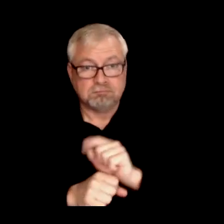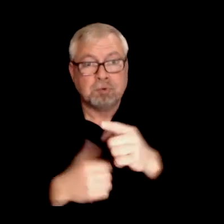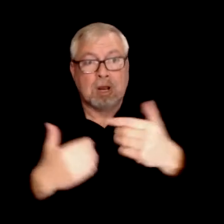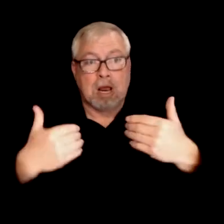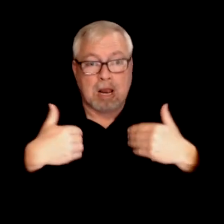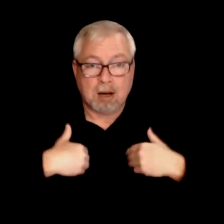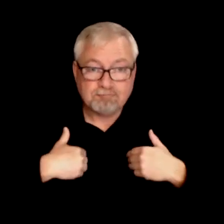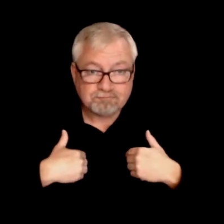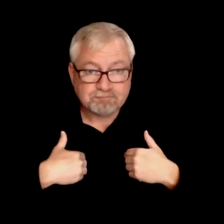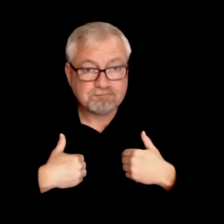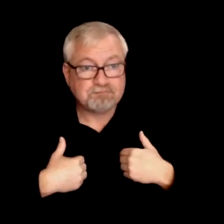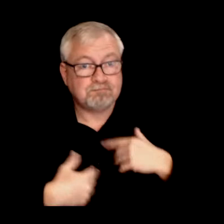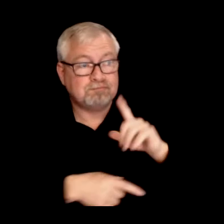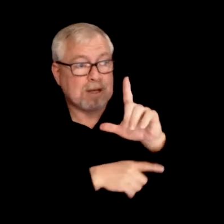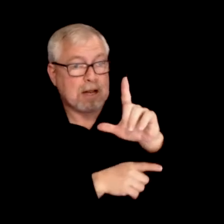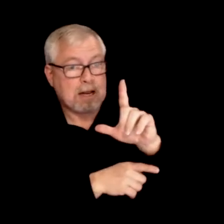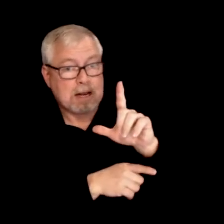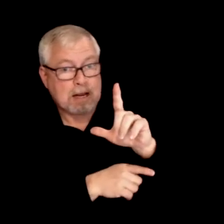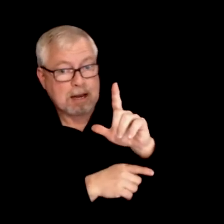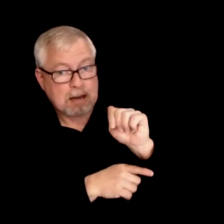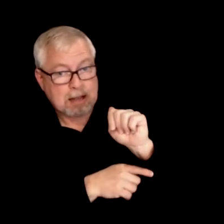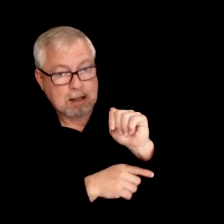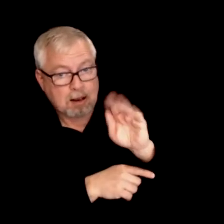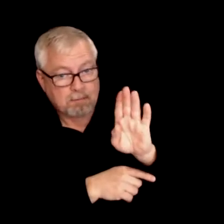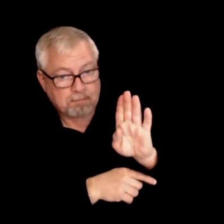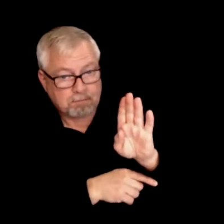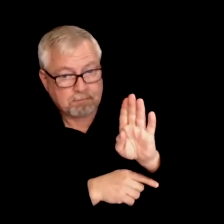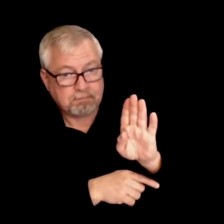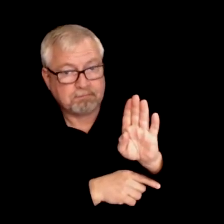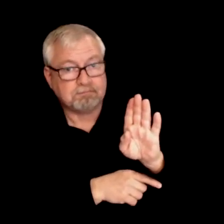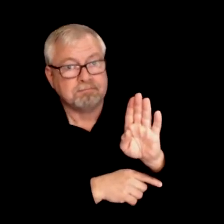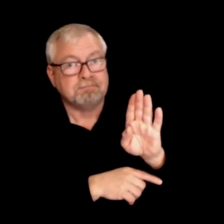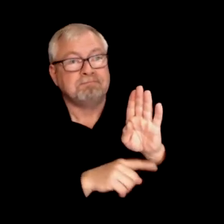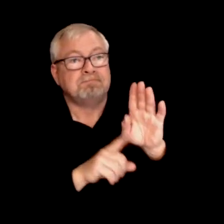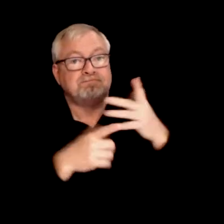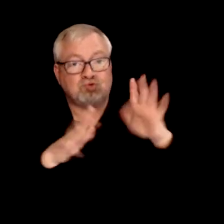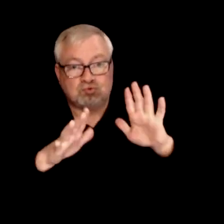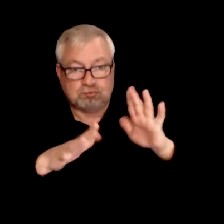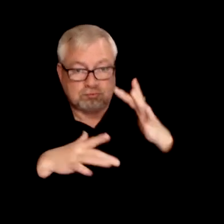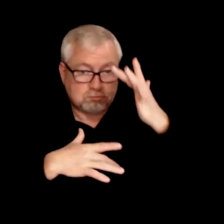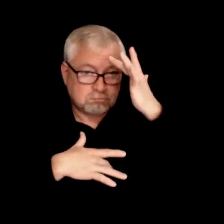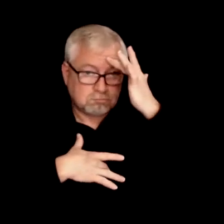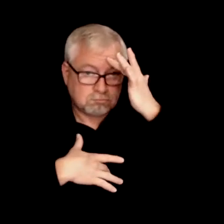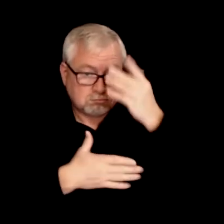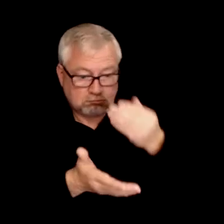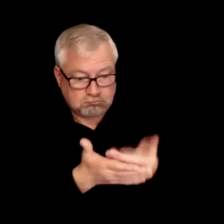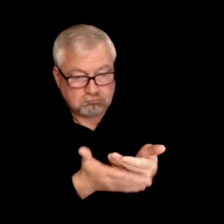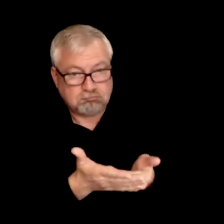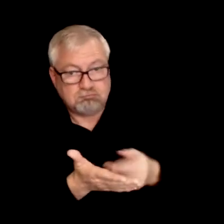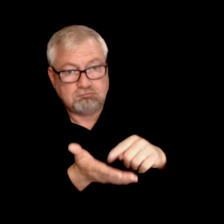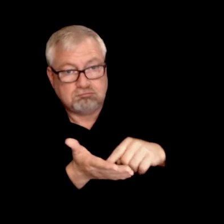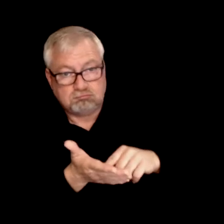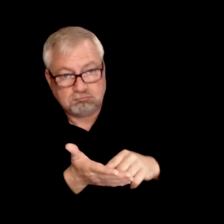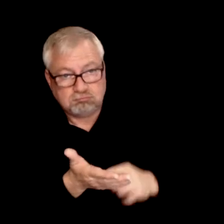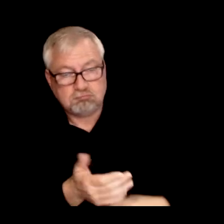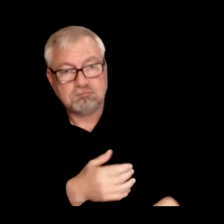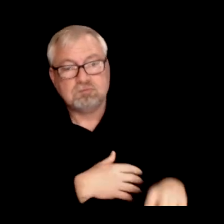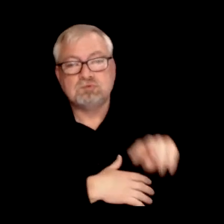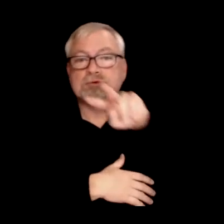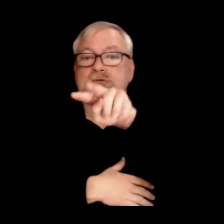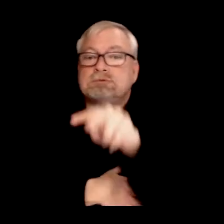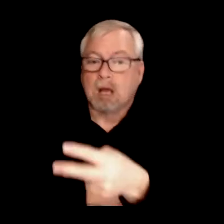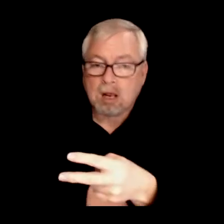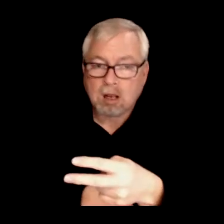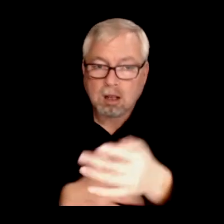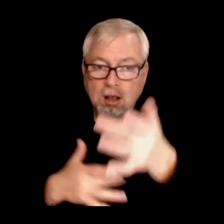laboratory specimens for the first illness and the second illness so that you can compare the whole genome sequence and say,